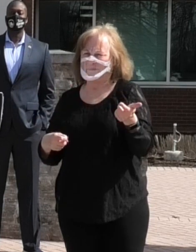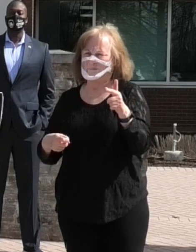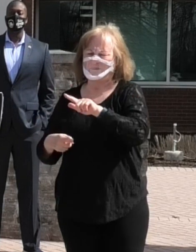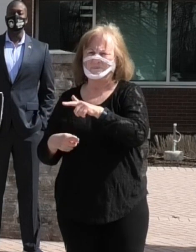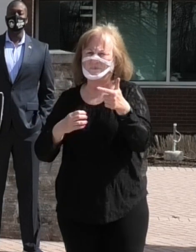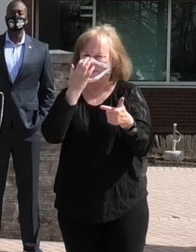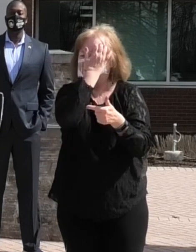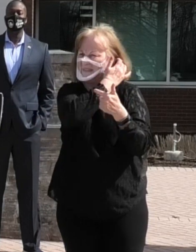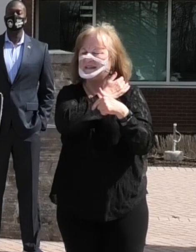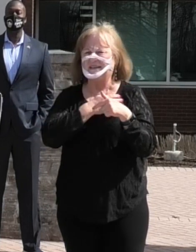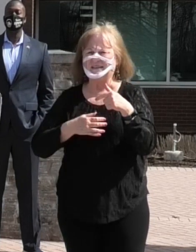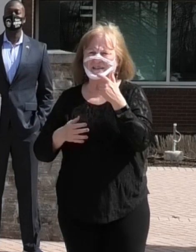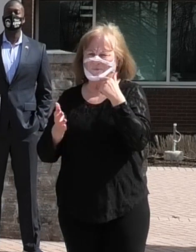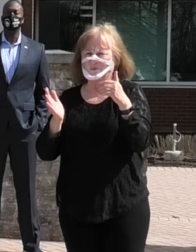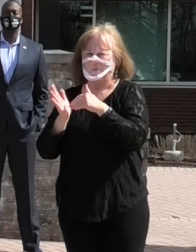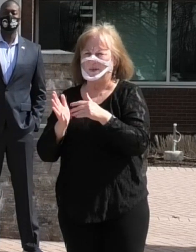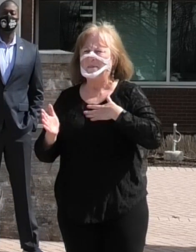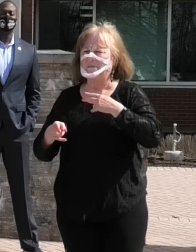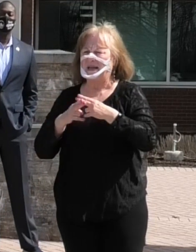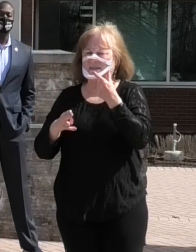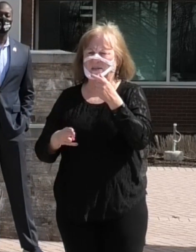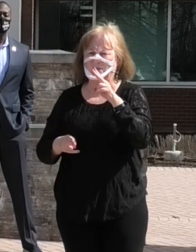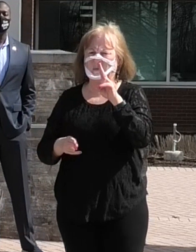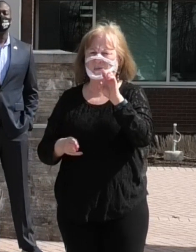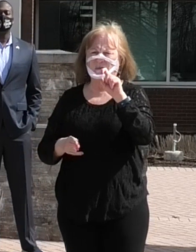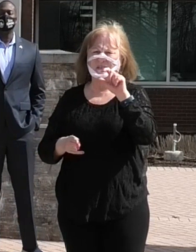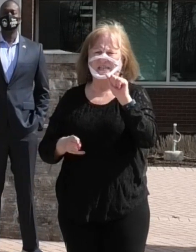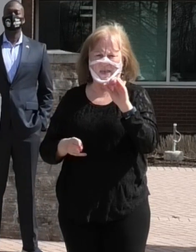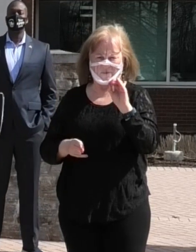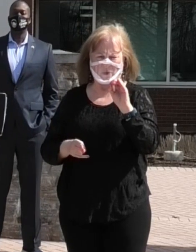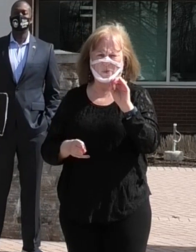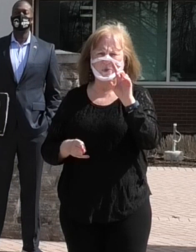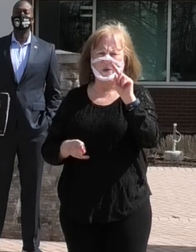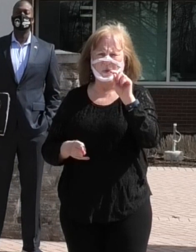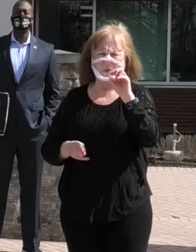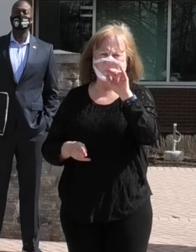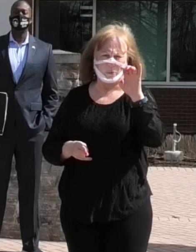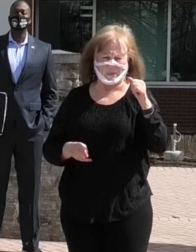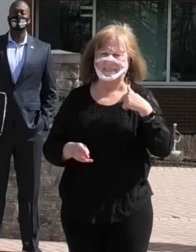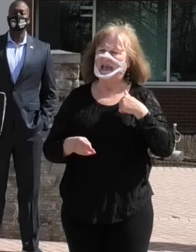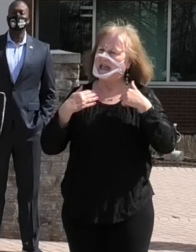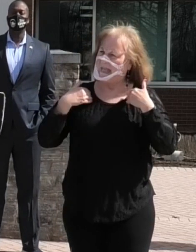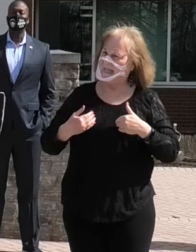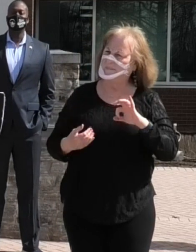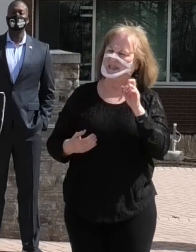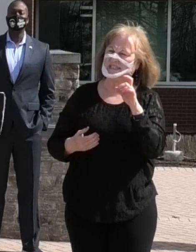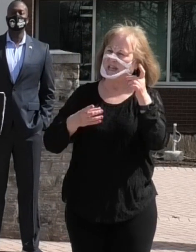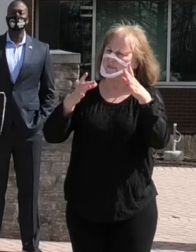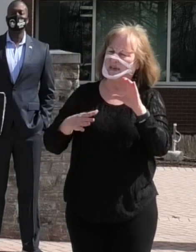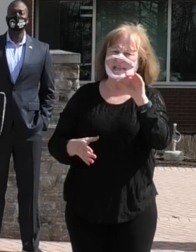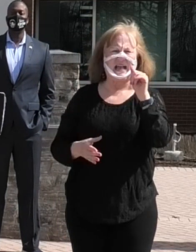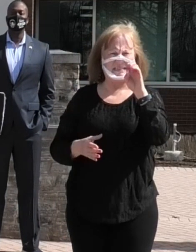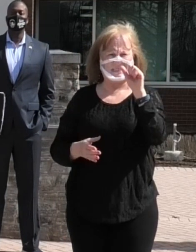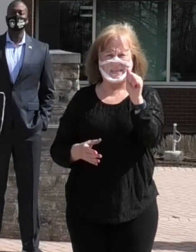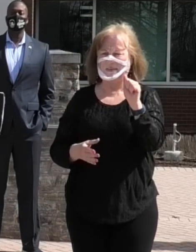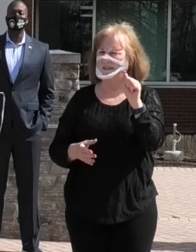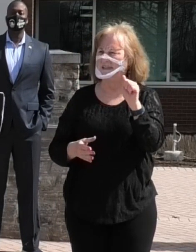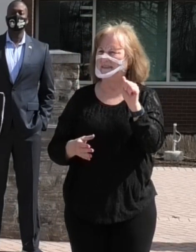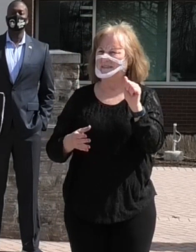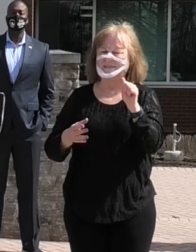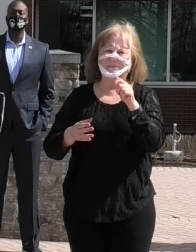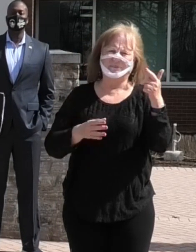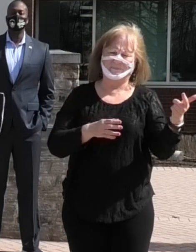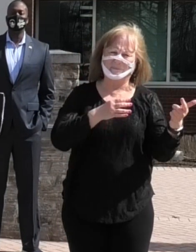para nuestras comunidades. My name is Gustavo Torres, and I am the Executive Director of CASA. Mi nombre es